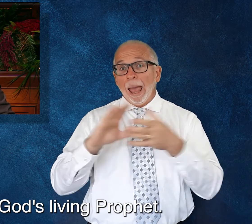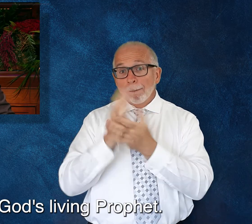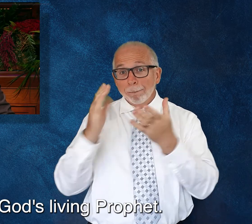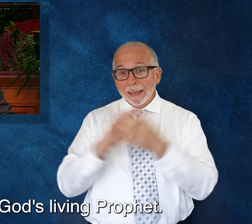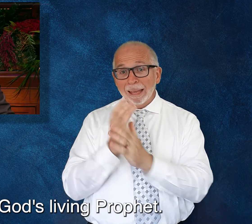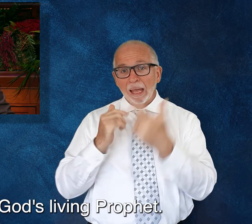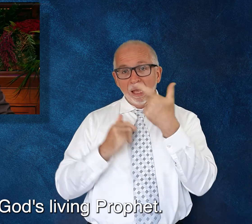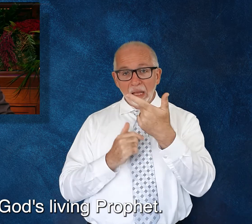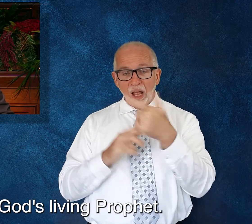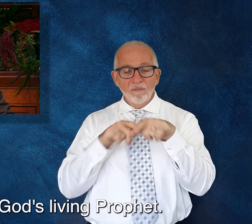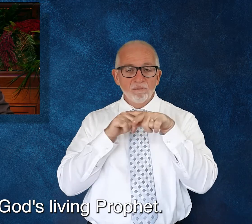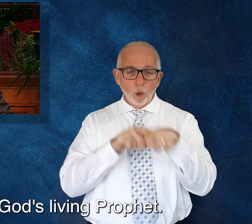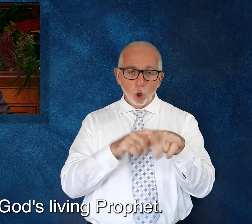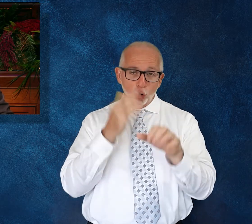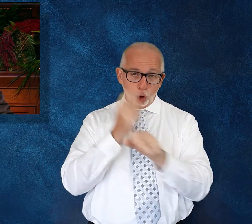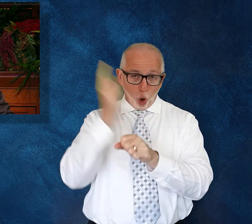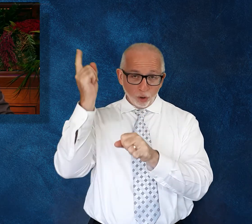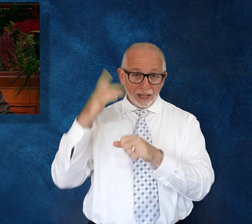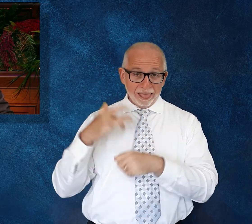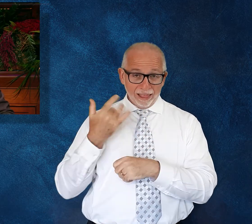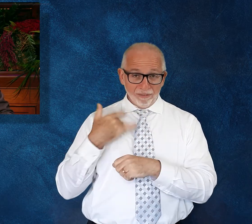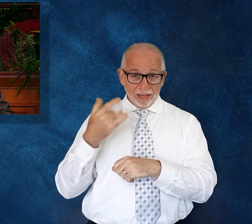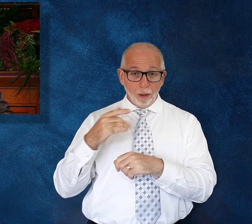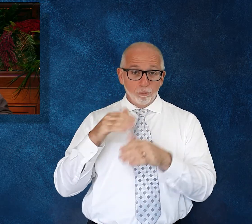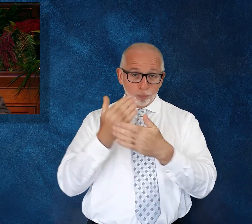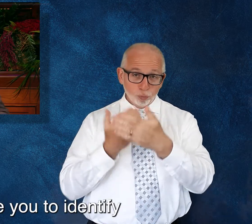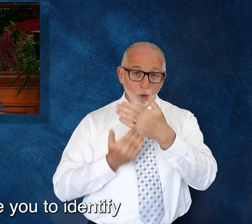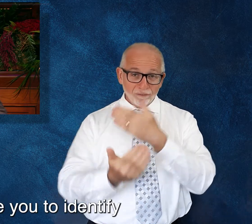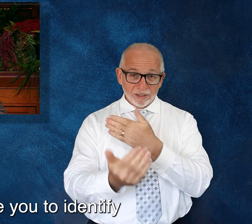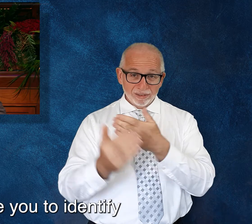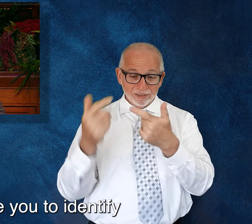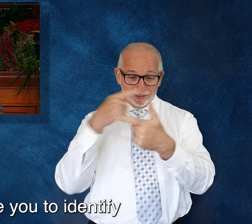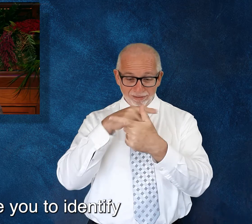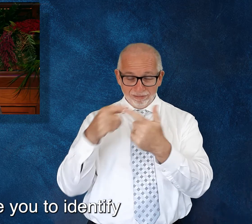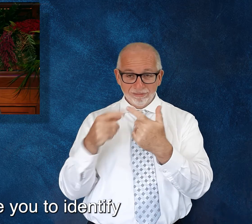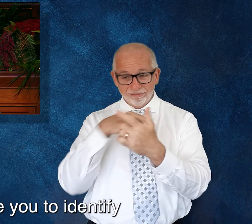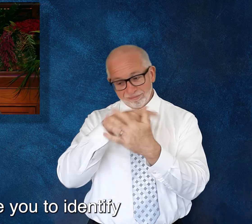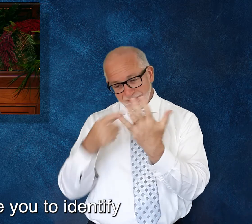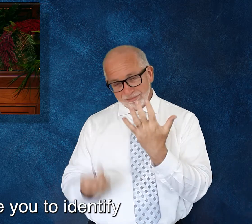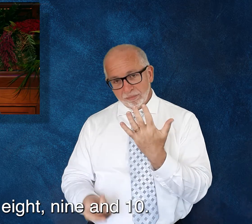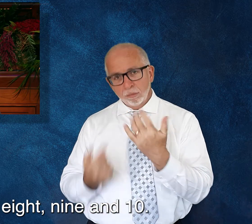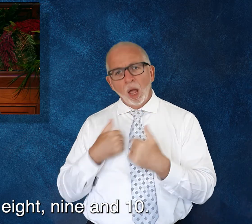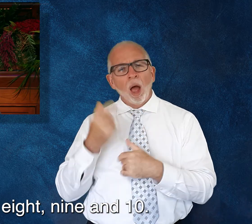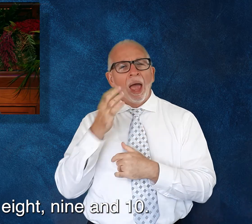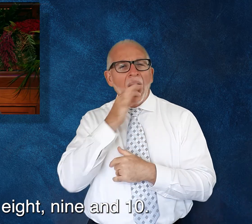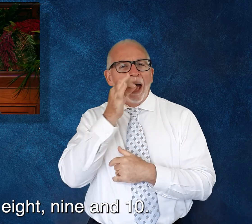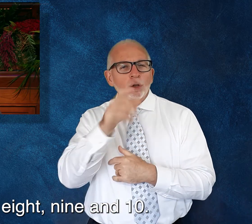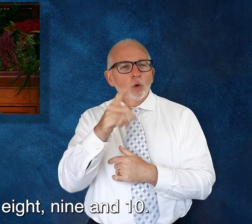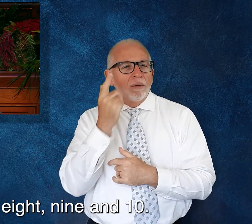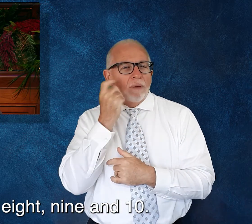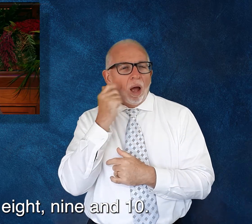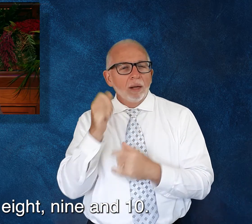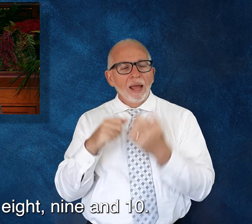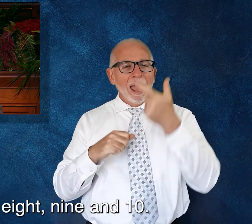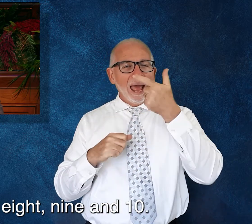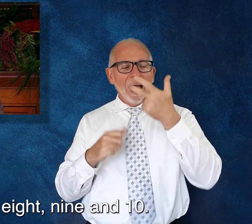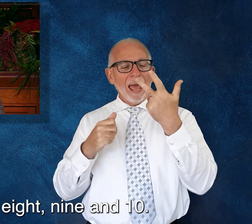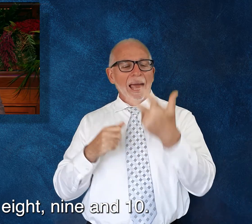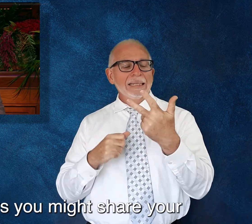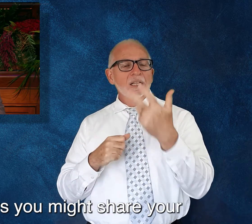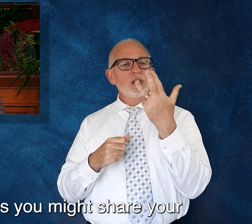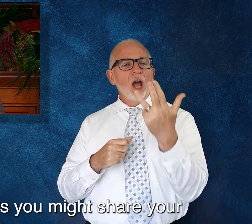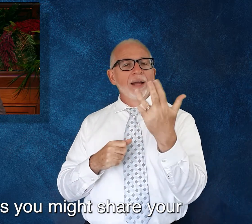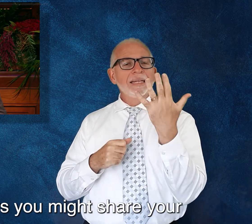And follow God's living prophet. I invite you to identify your own eight, nine, and ten.